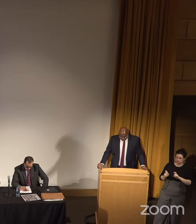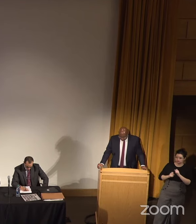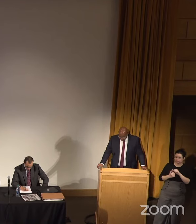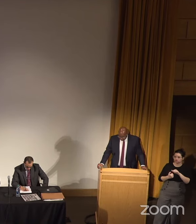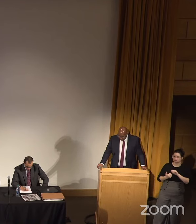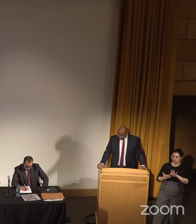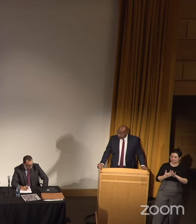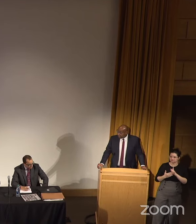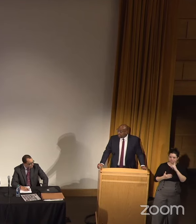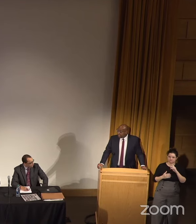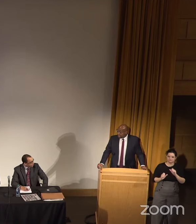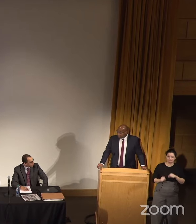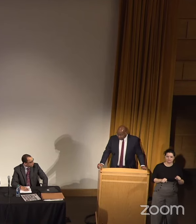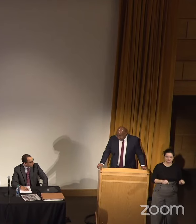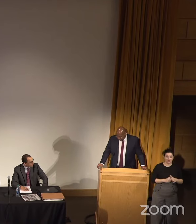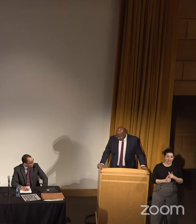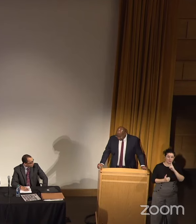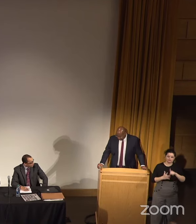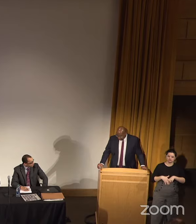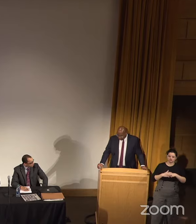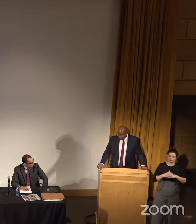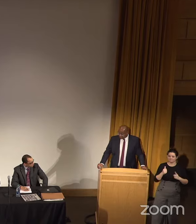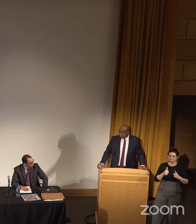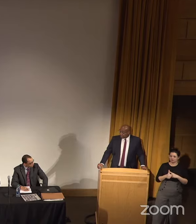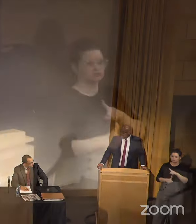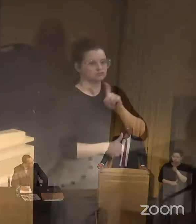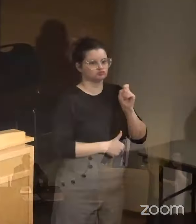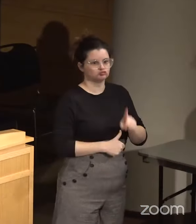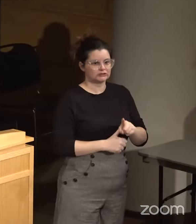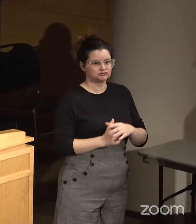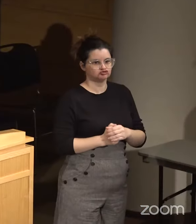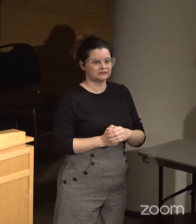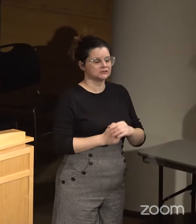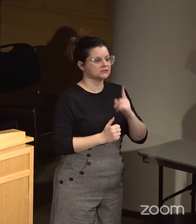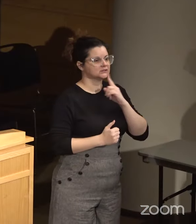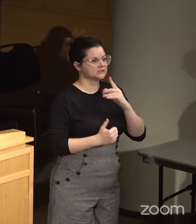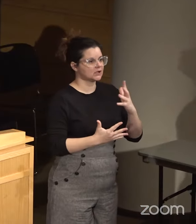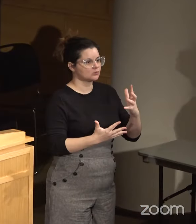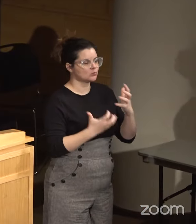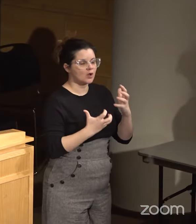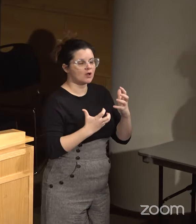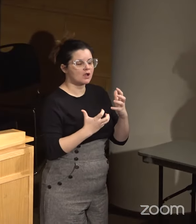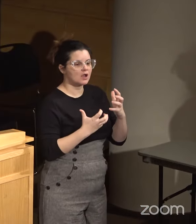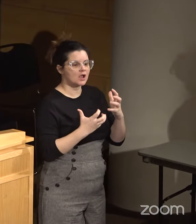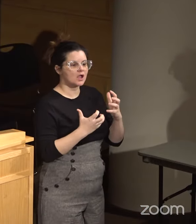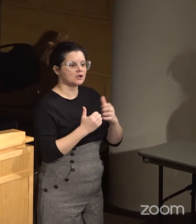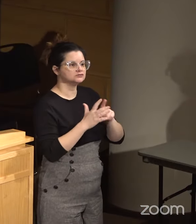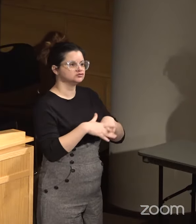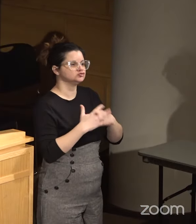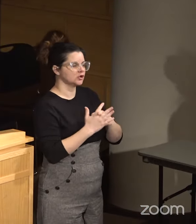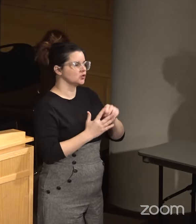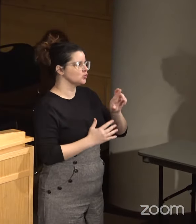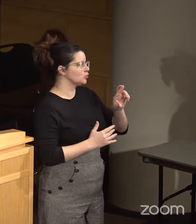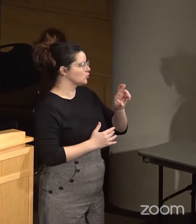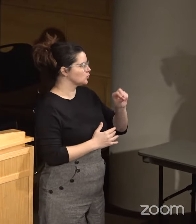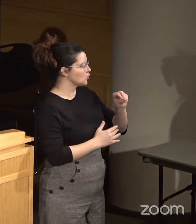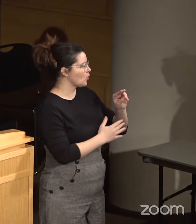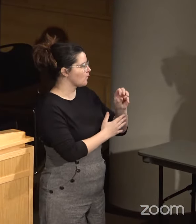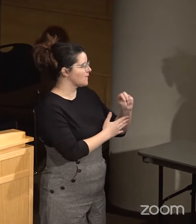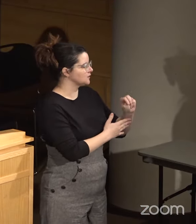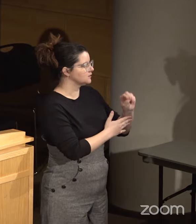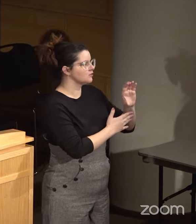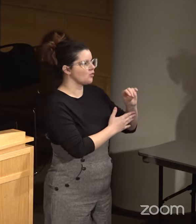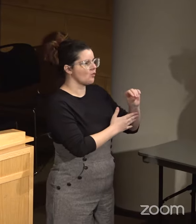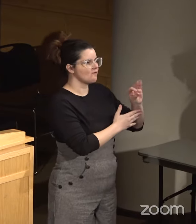as possible. I want to start with the first question, and I want it to, we'll start with Robin Koufax and then